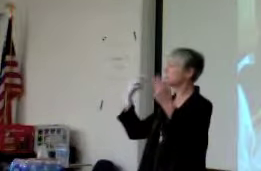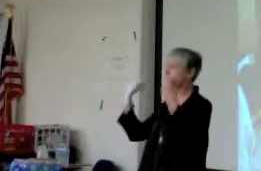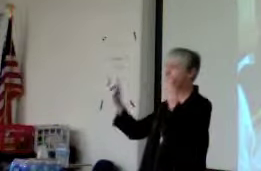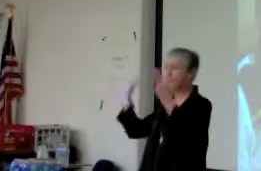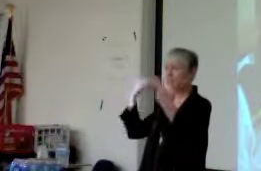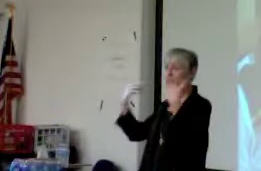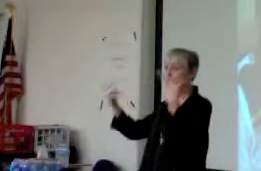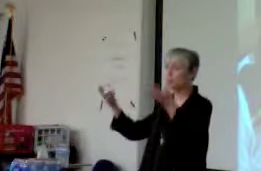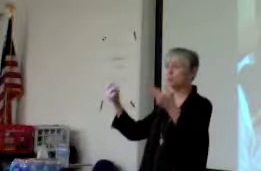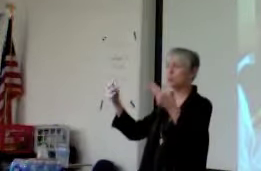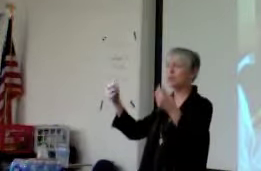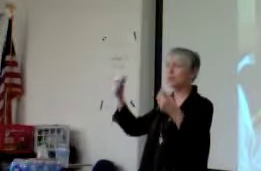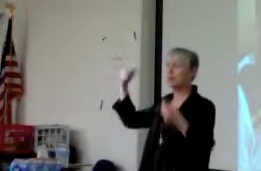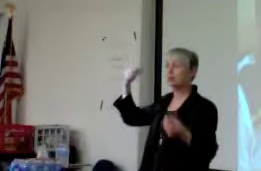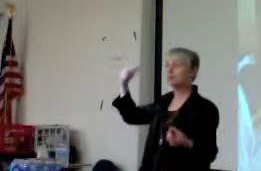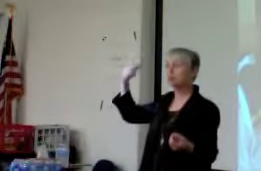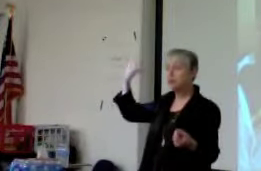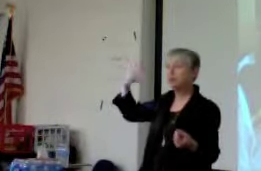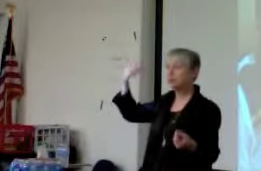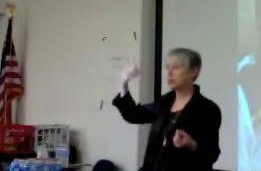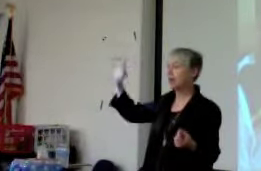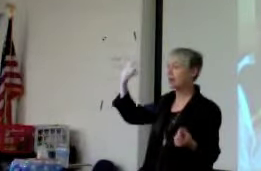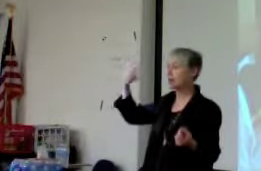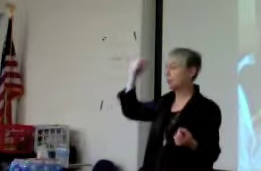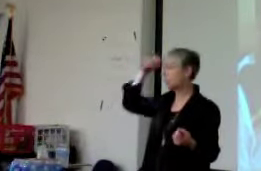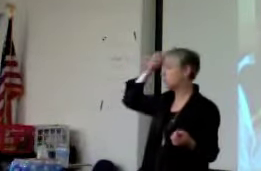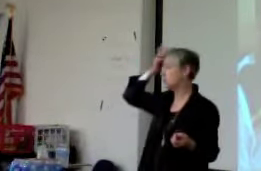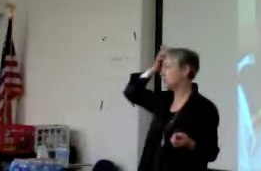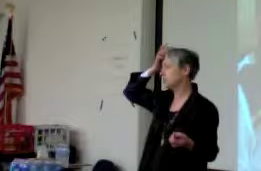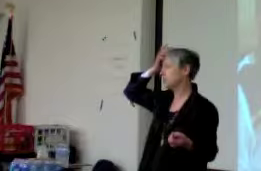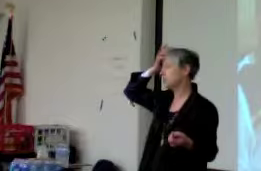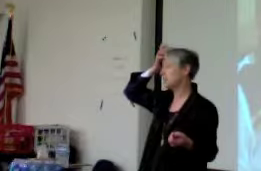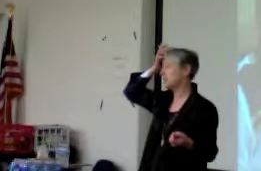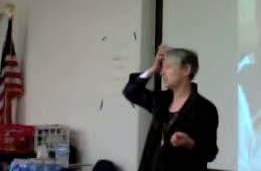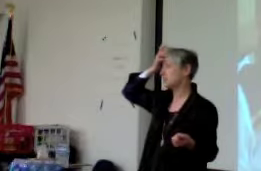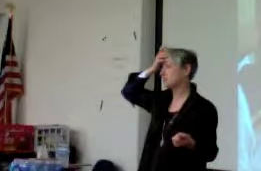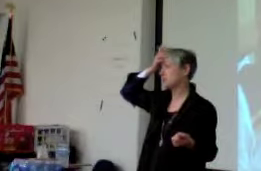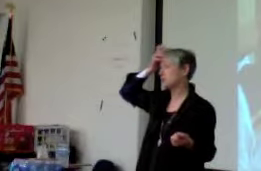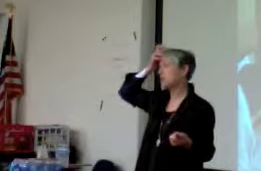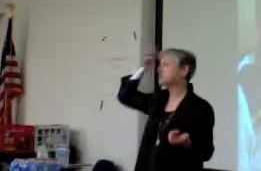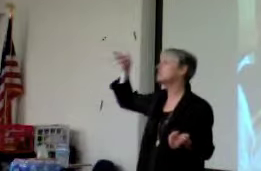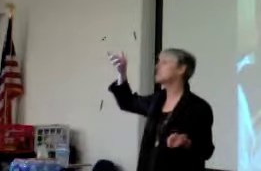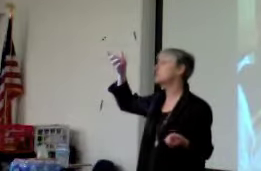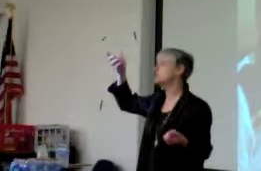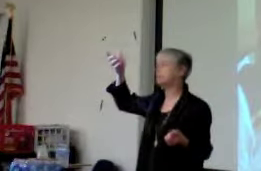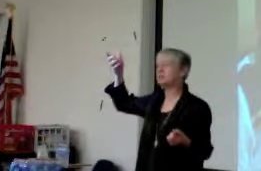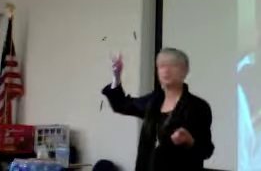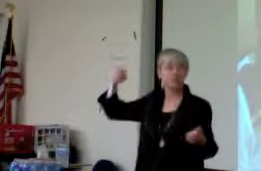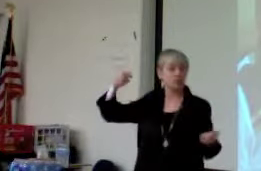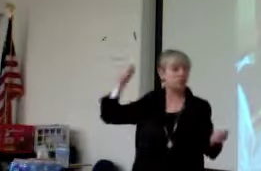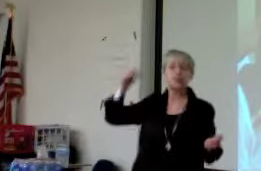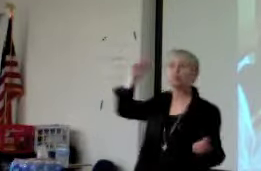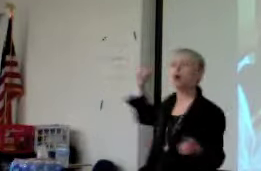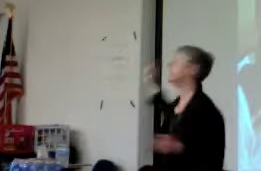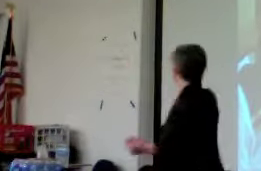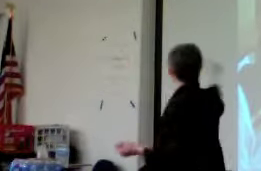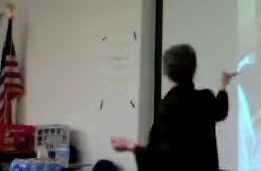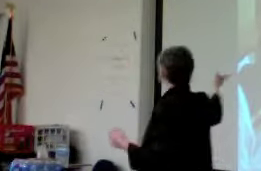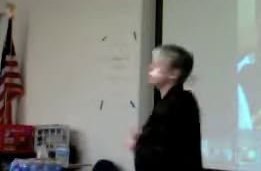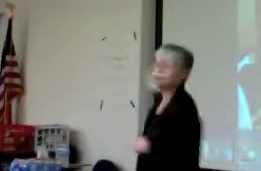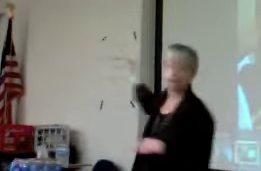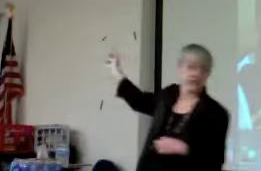So thank you. And also really realize that what you're doing here is pretty amazing. So let's start doing it. So let's